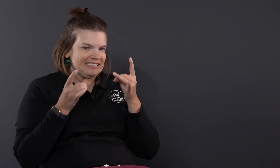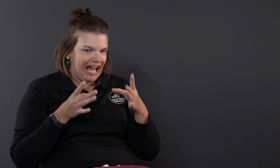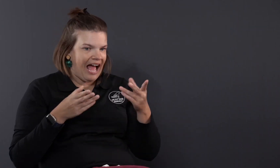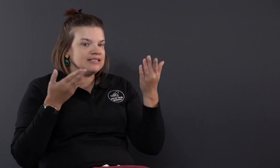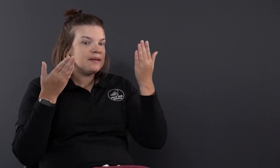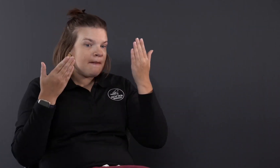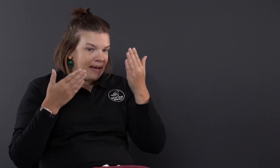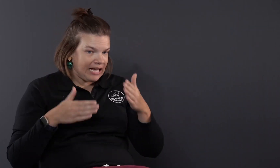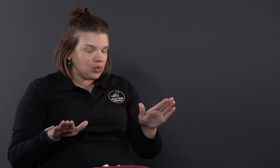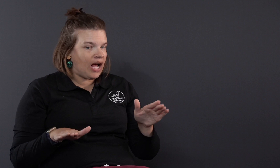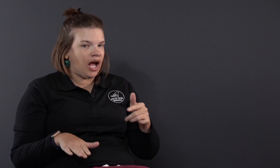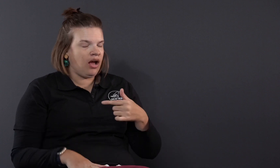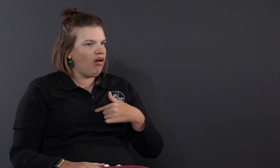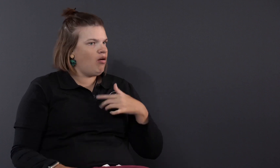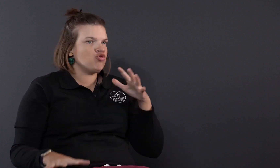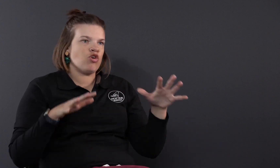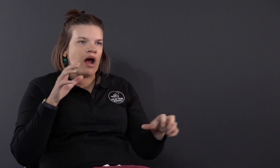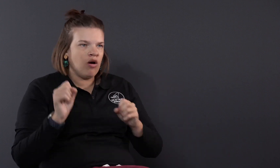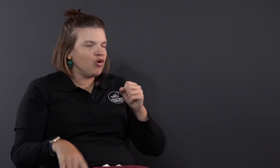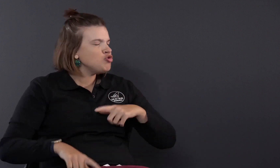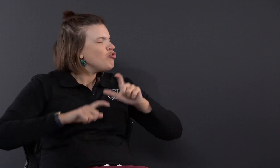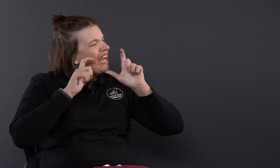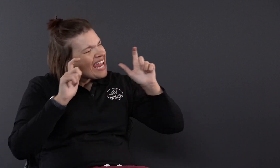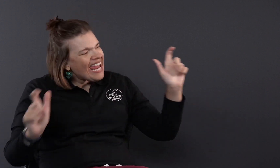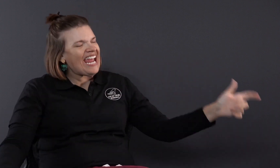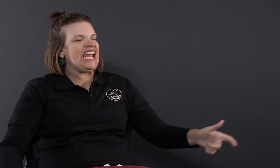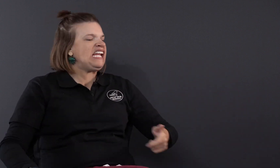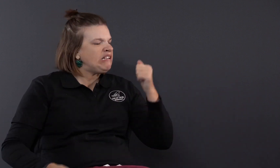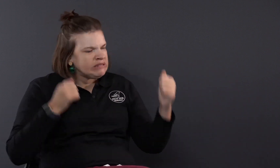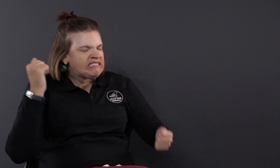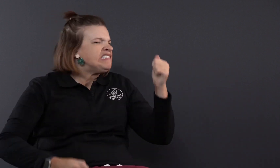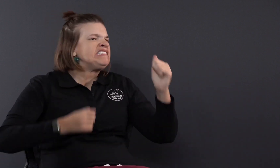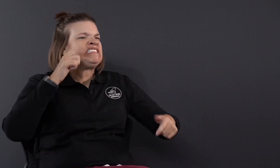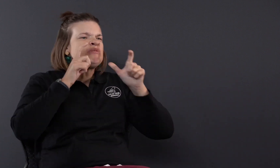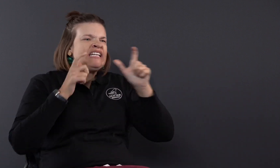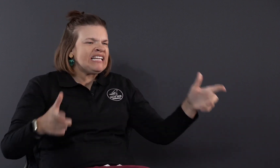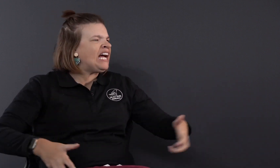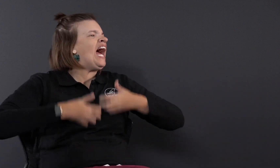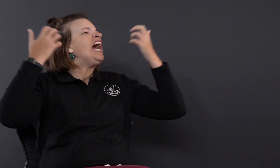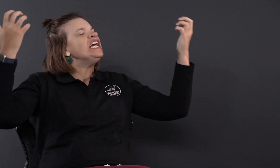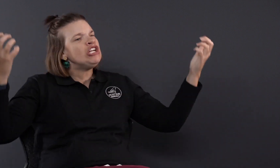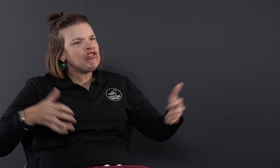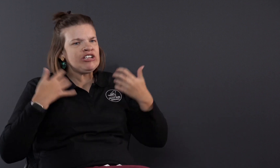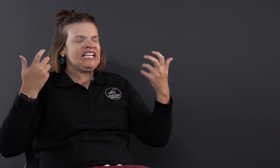Well, when she passed away, I really struggled. I was so angry. I